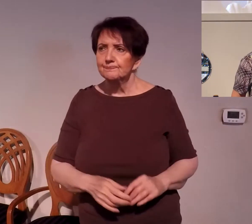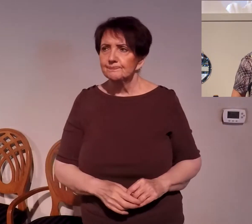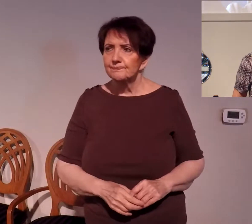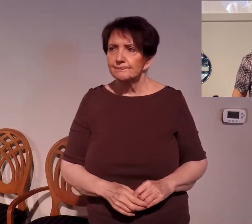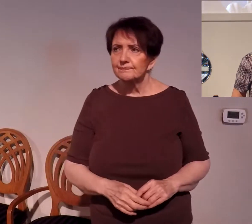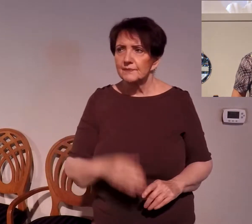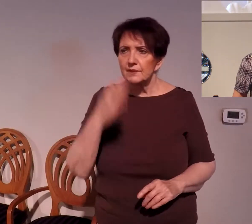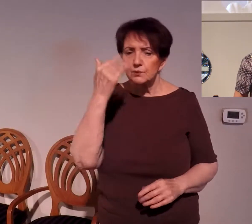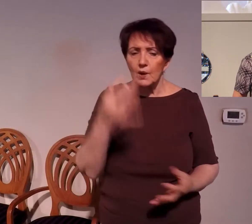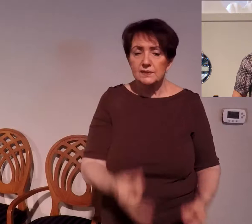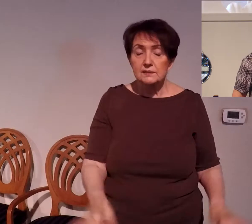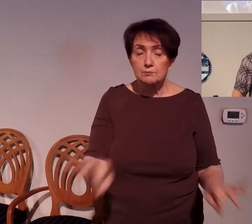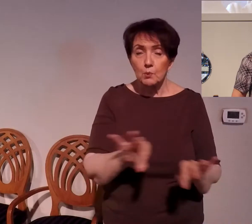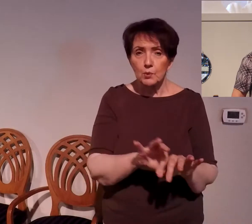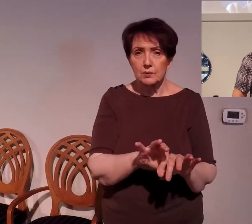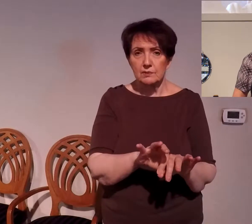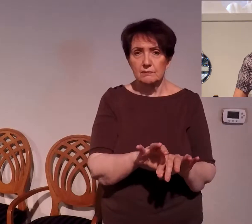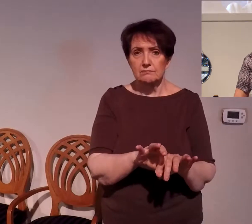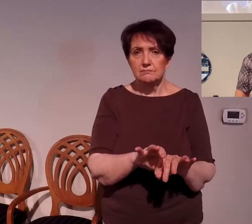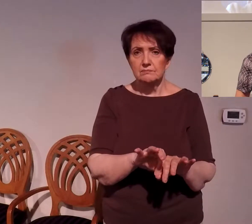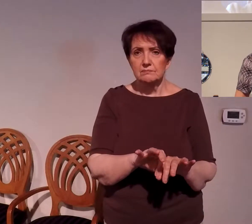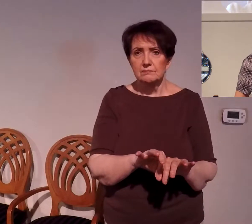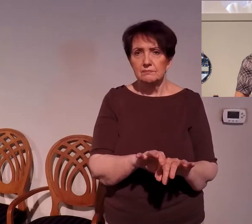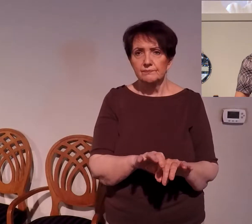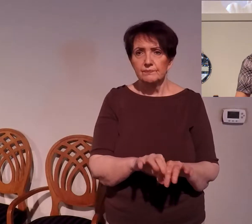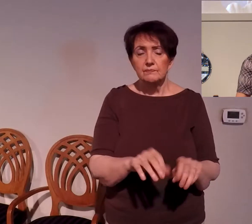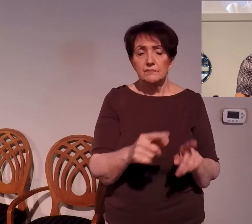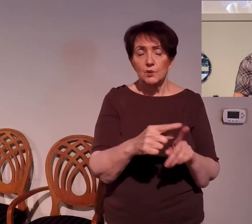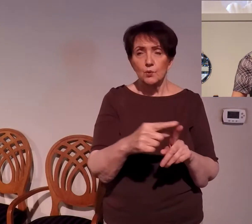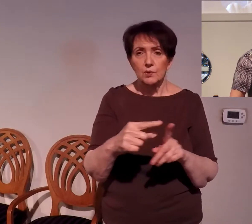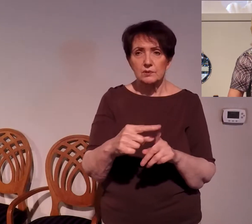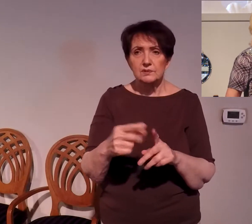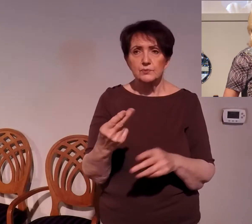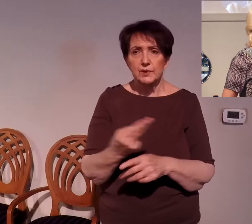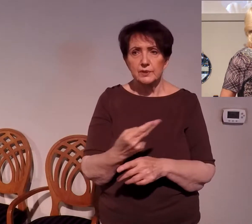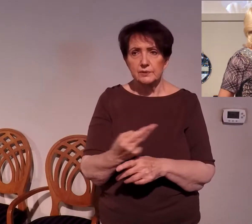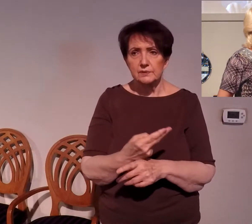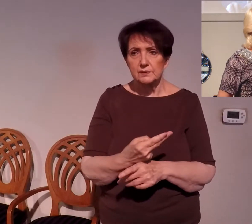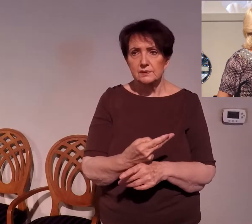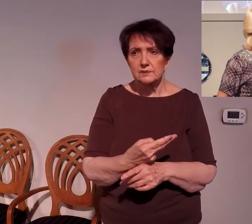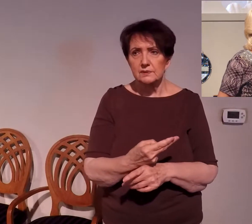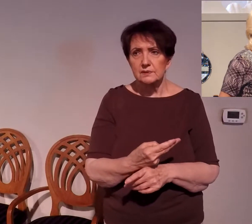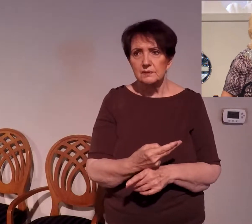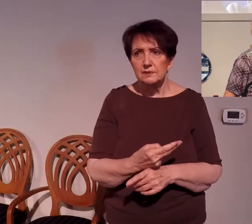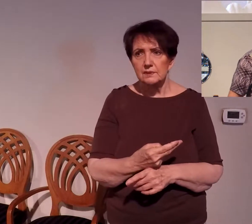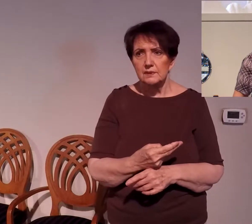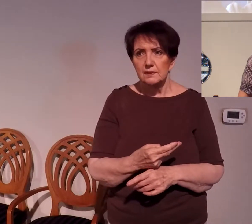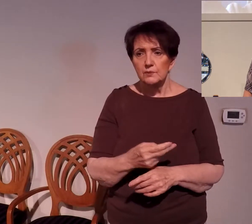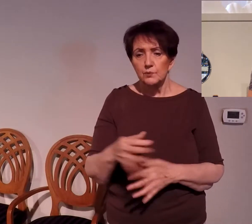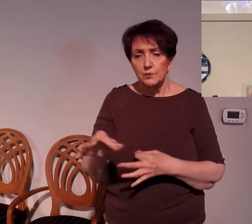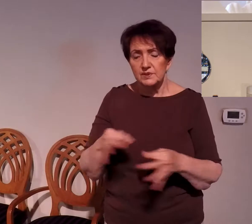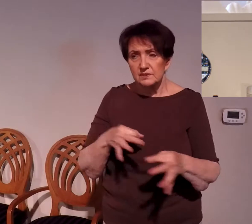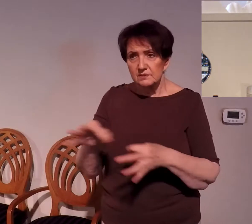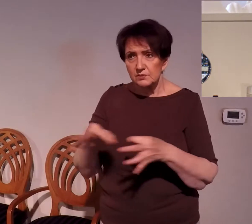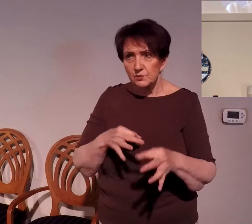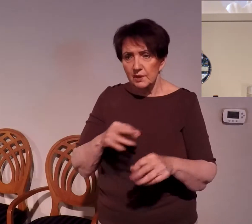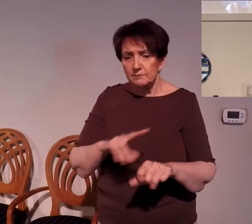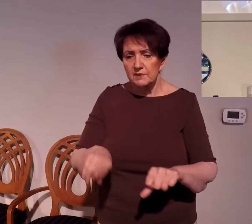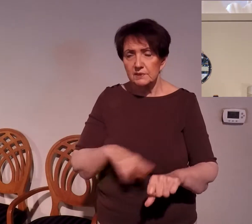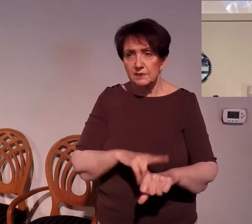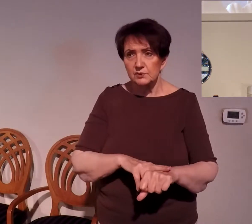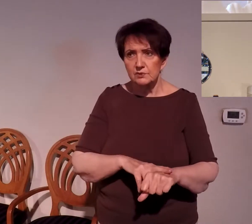becomes so important. The words that we use when we describe the